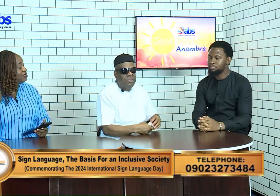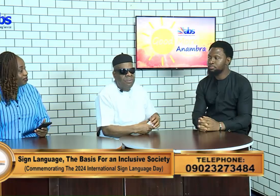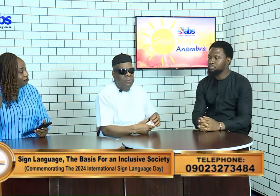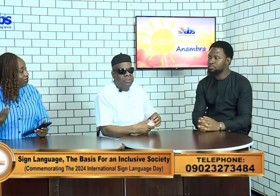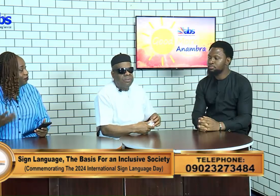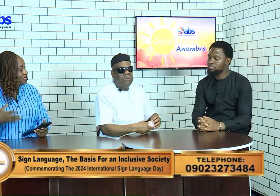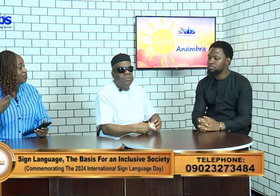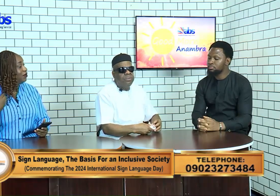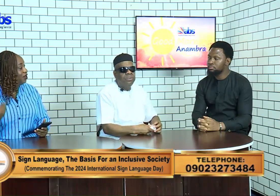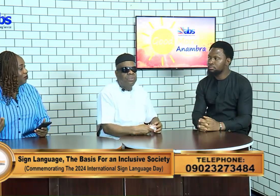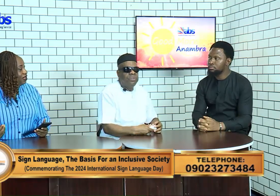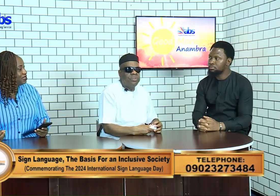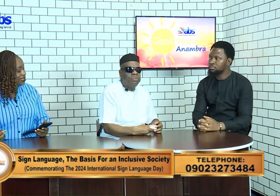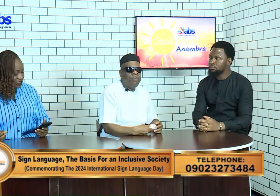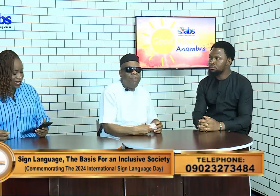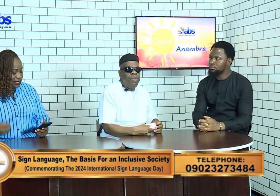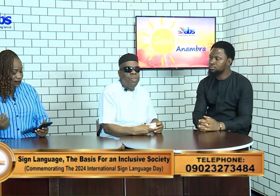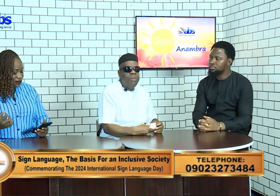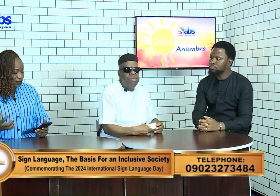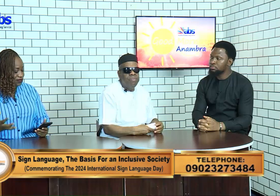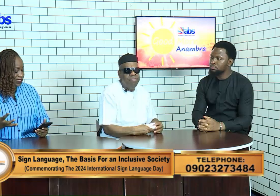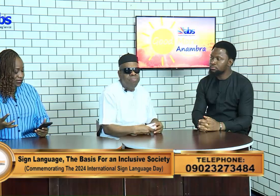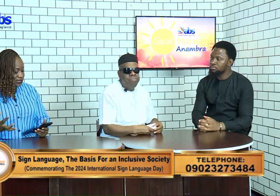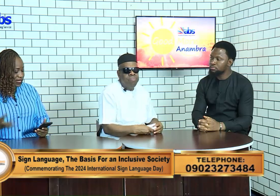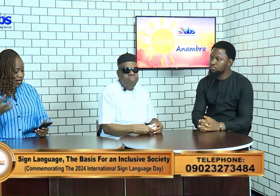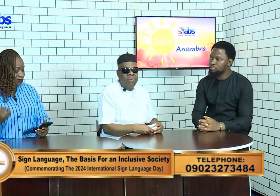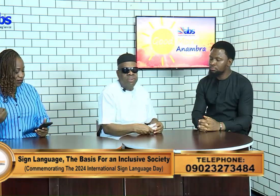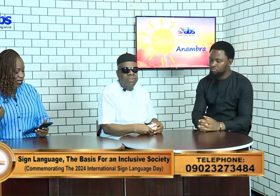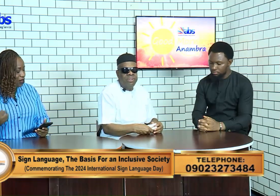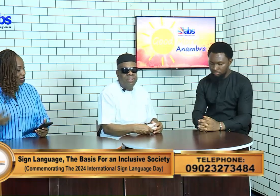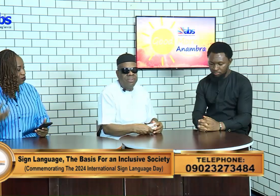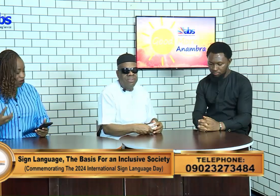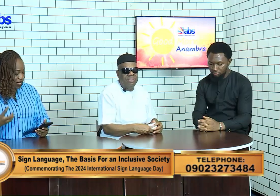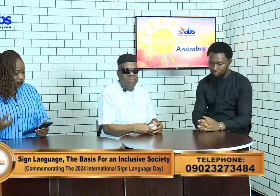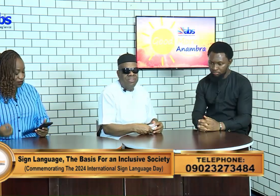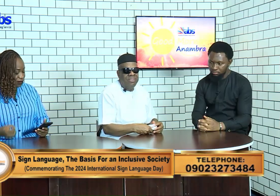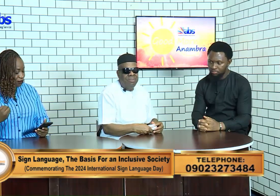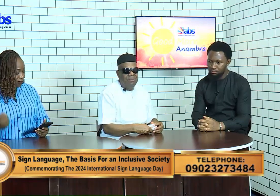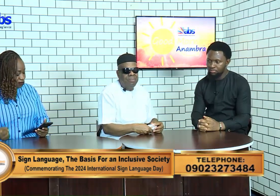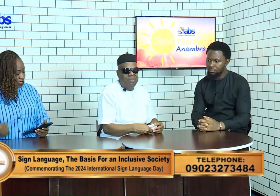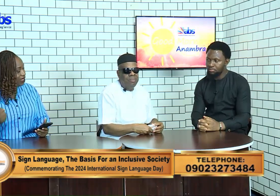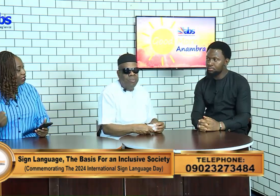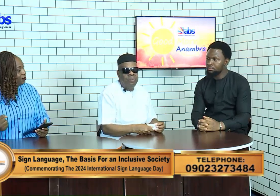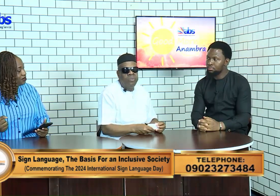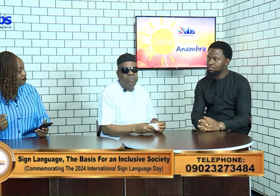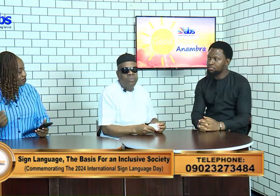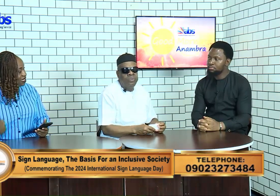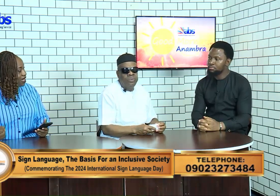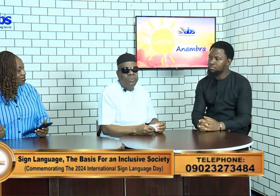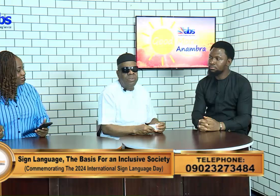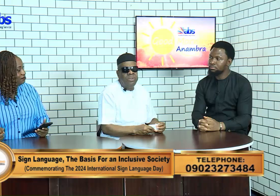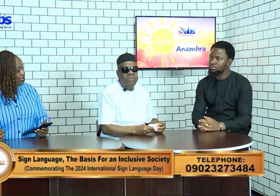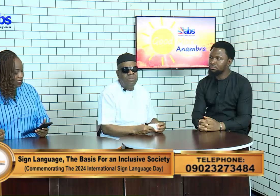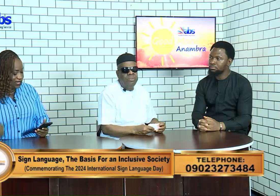can't really understand or hear what they are saying. Now the question is, how can we actually promote inclusivity